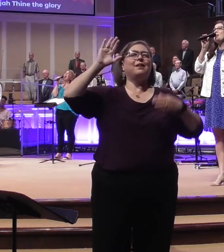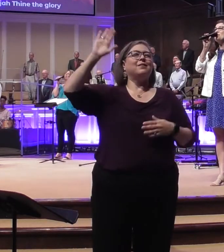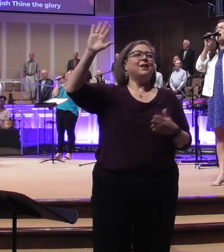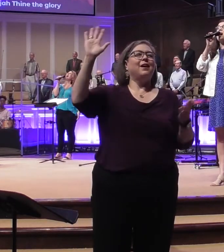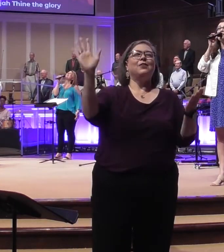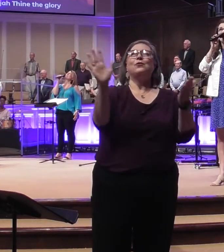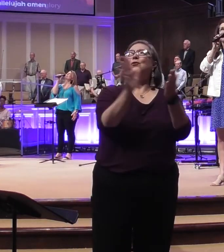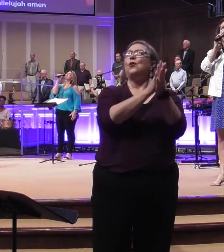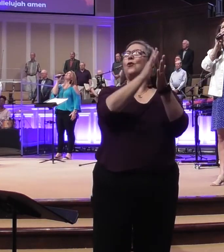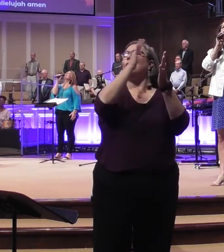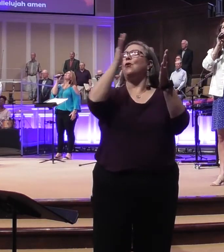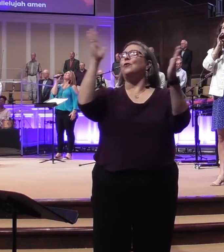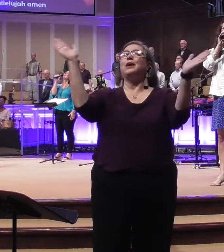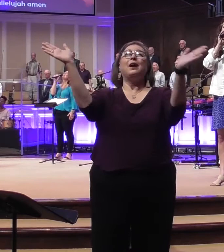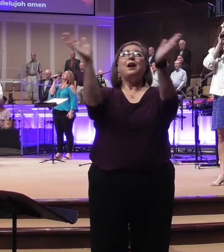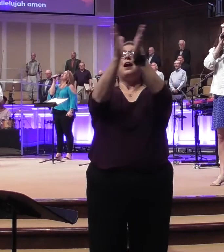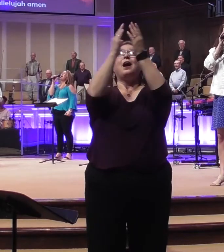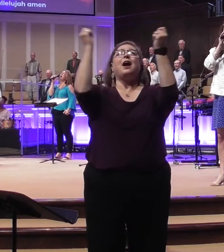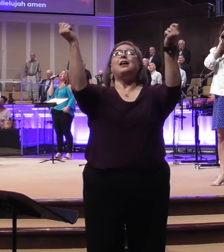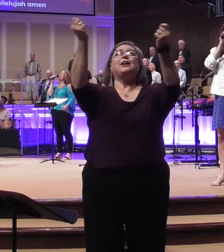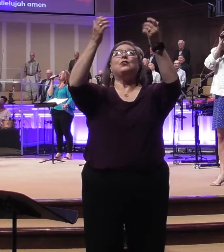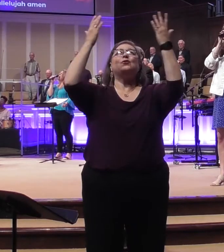Hallelujah, thine the glory.